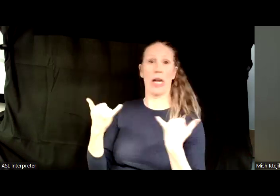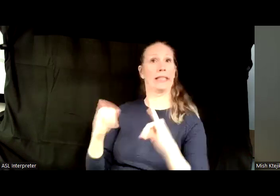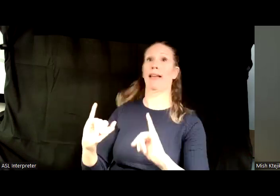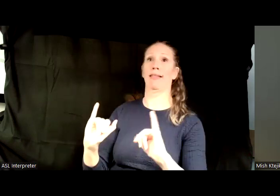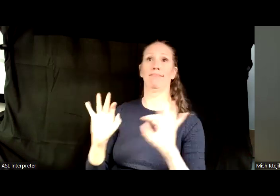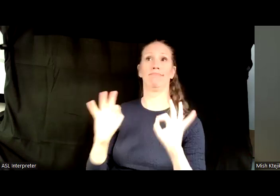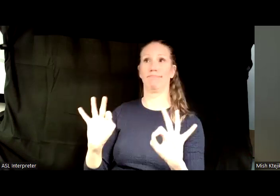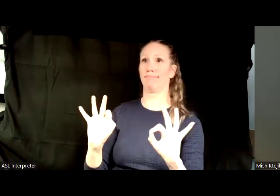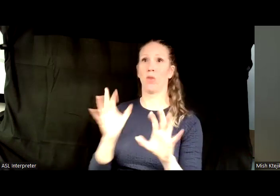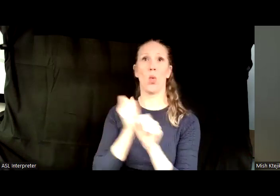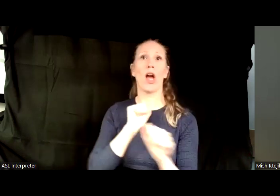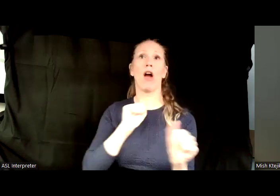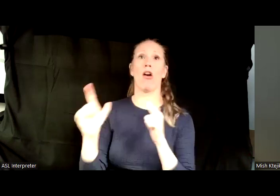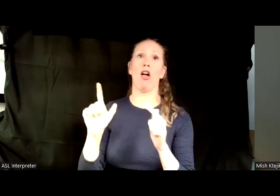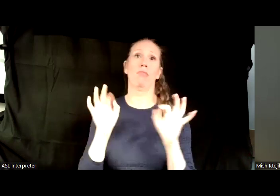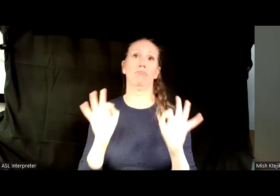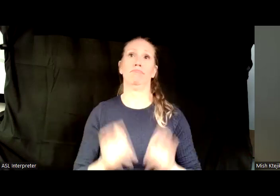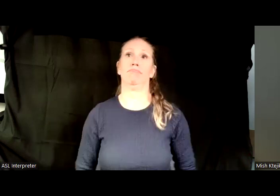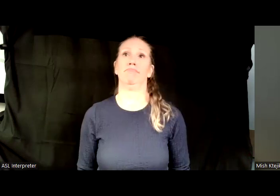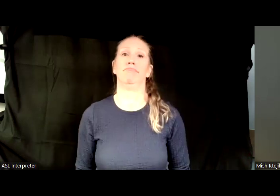Got everything.